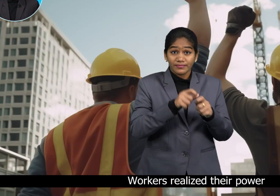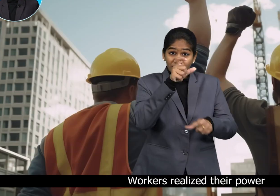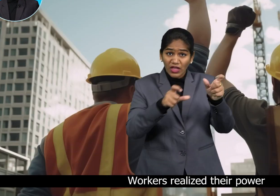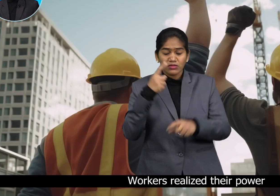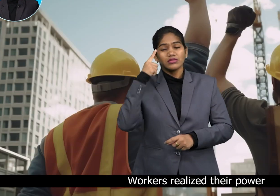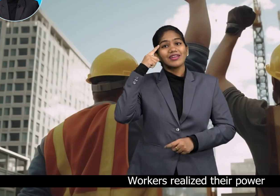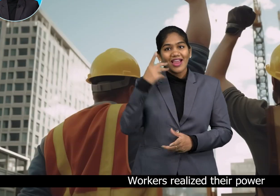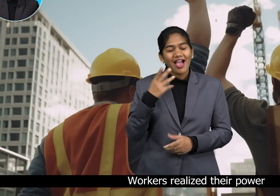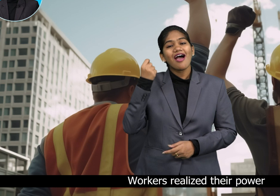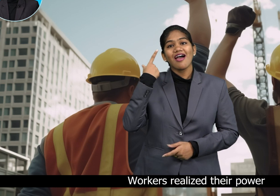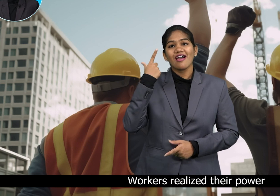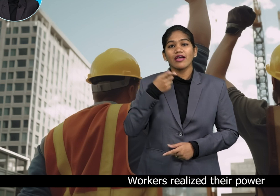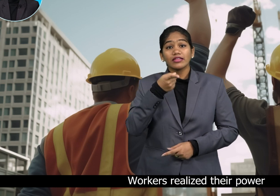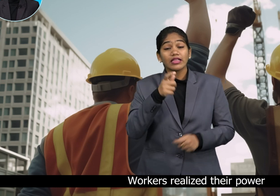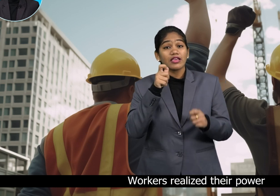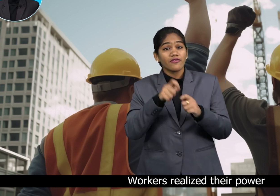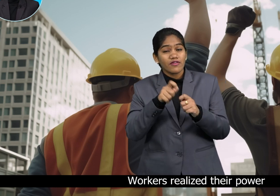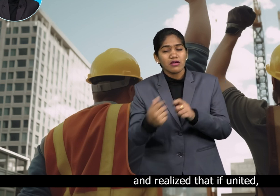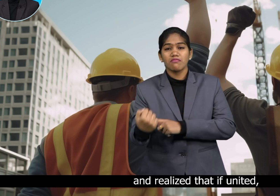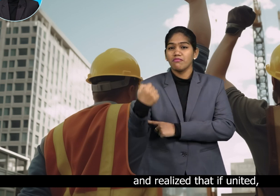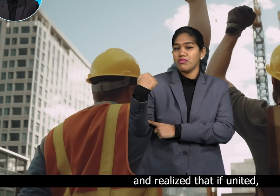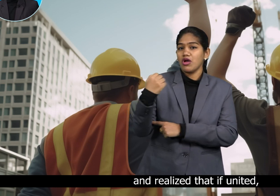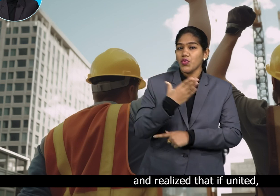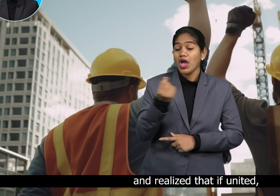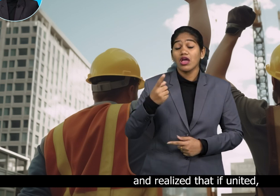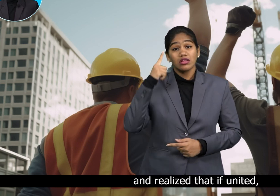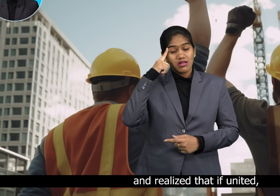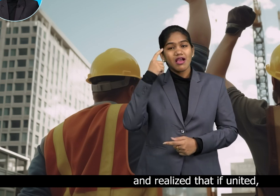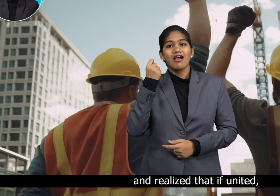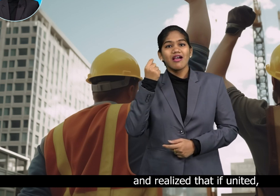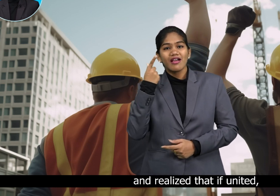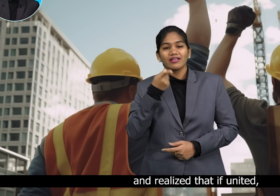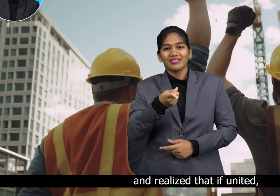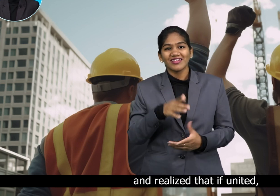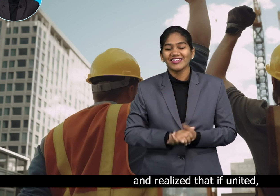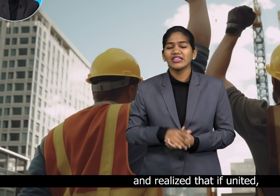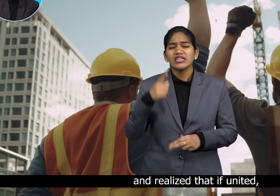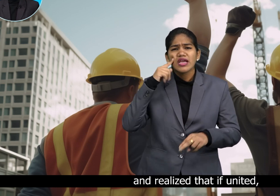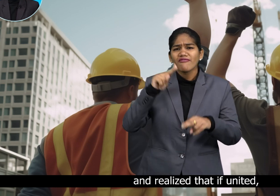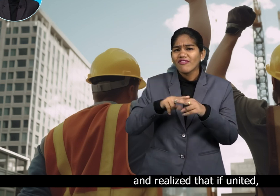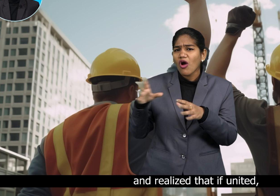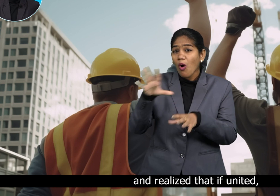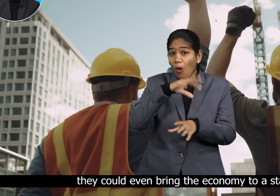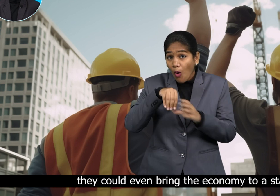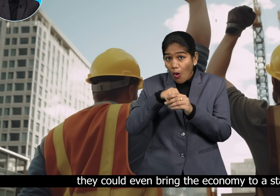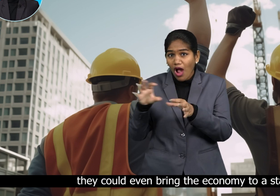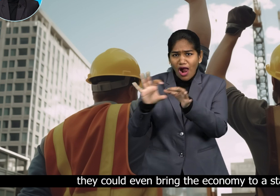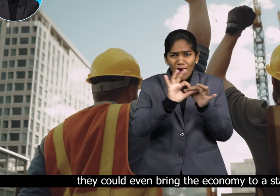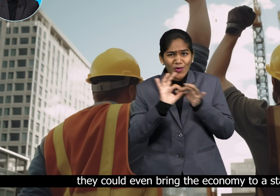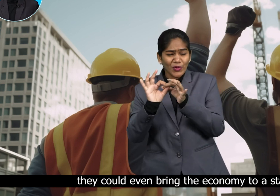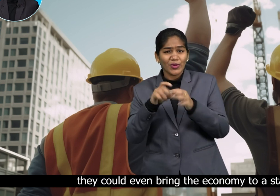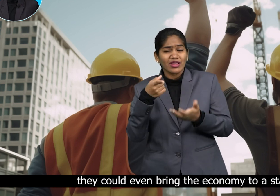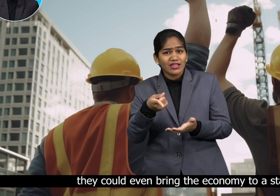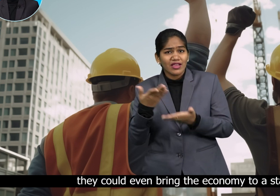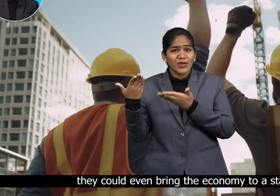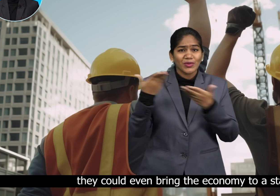Workers realized their power and realized that if united, they could even